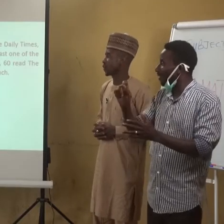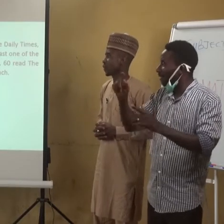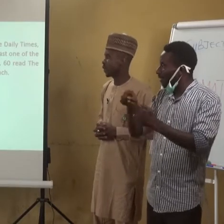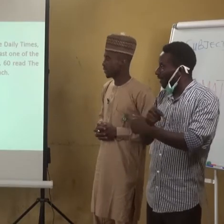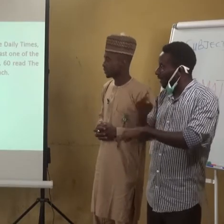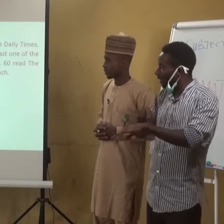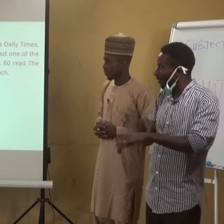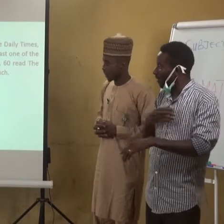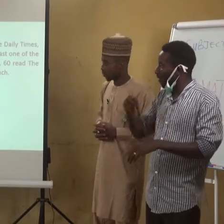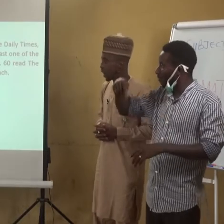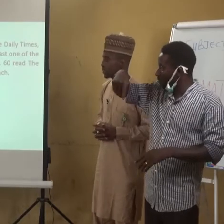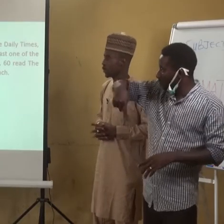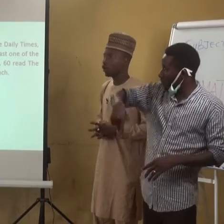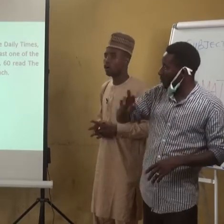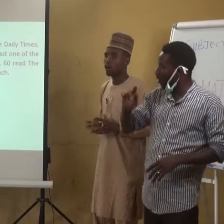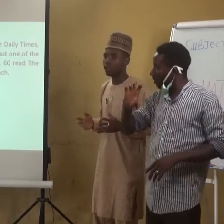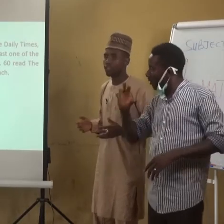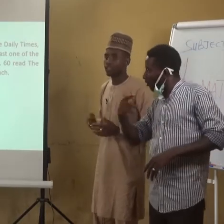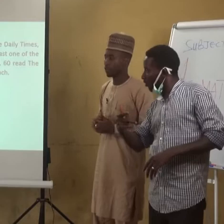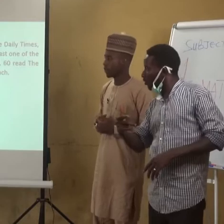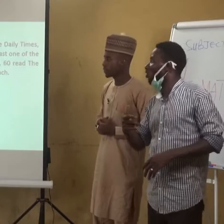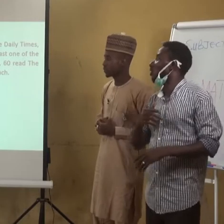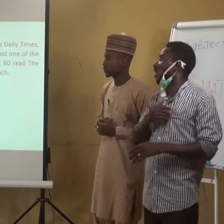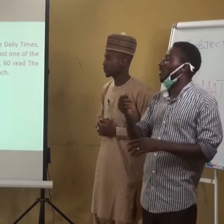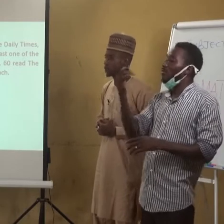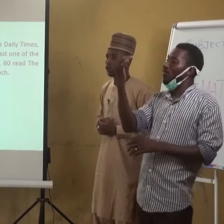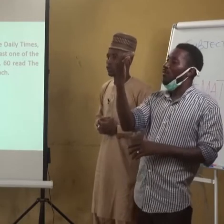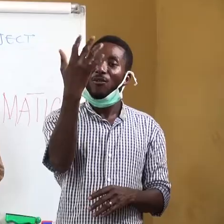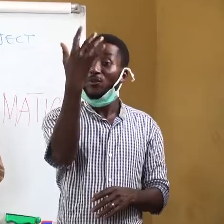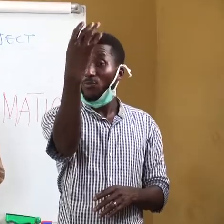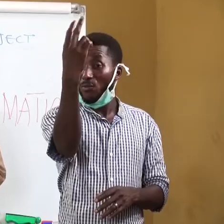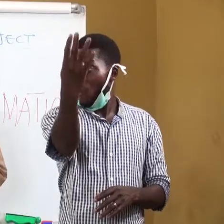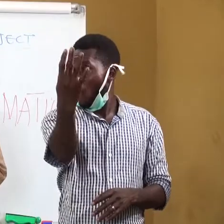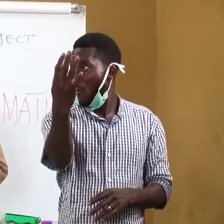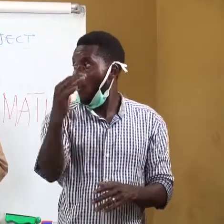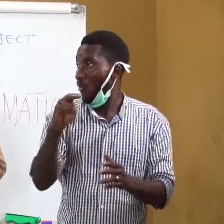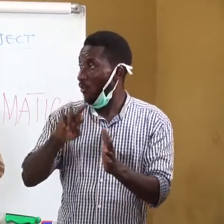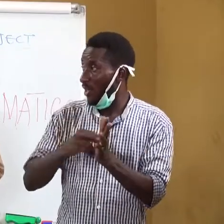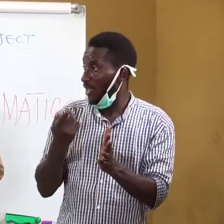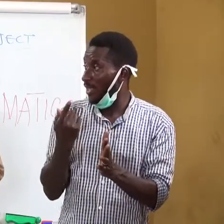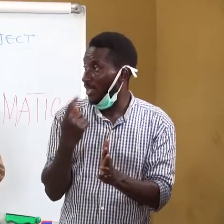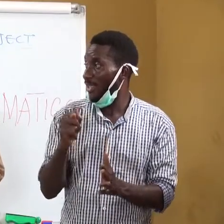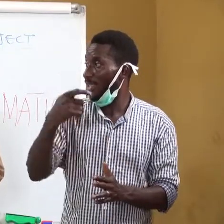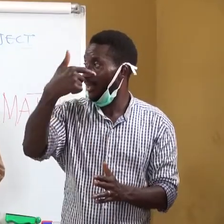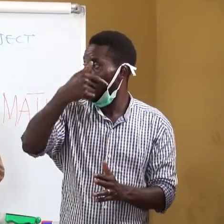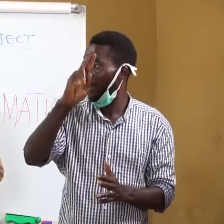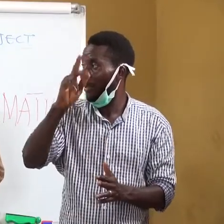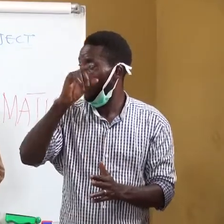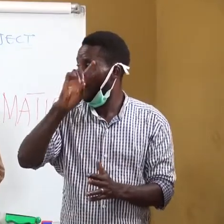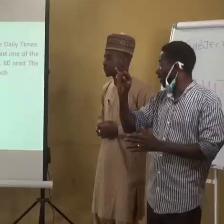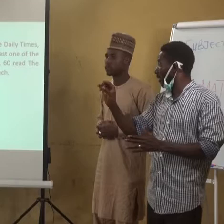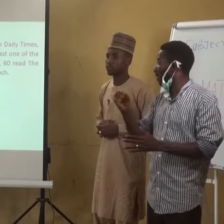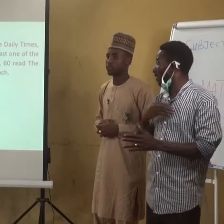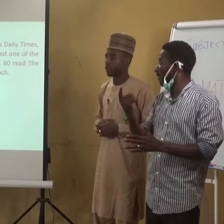readers read 1. All the 3 papers, 2. Exactly 2 of the